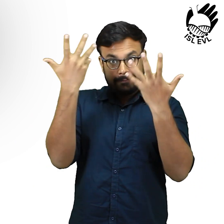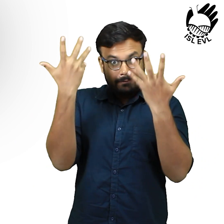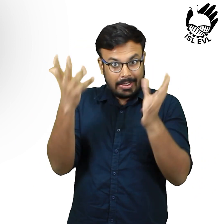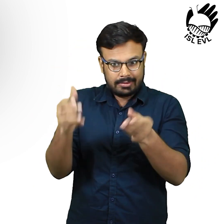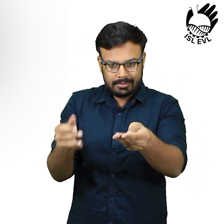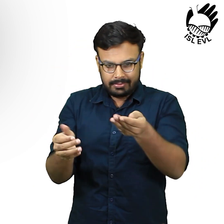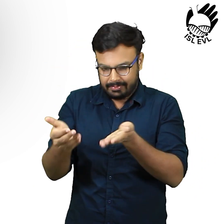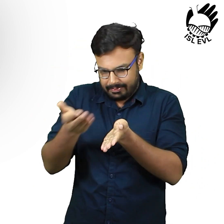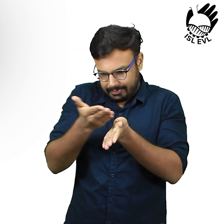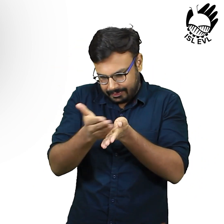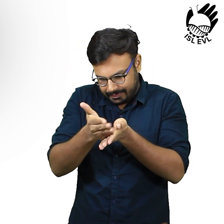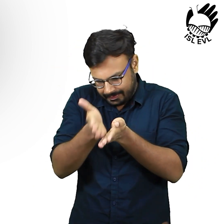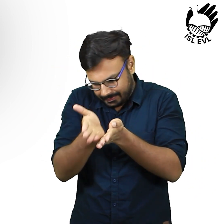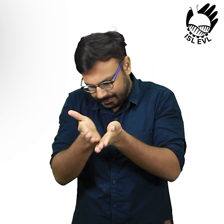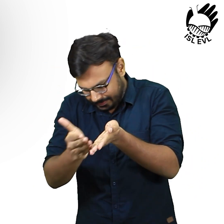And what part of the solution remains